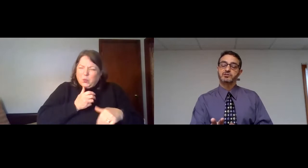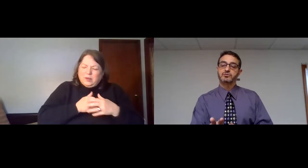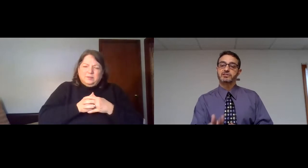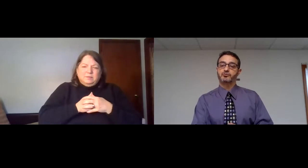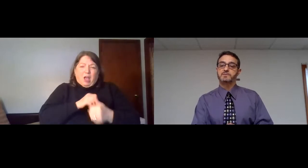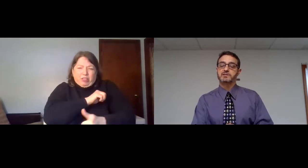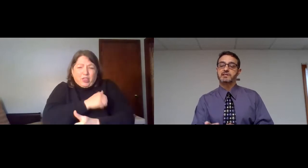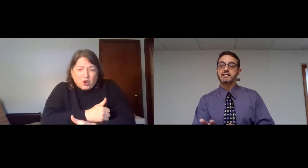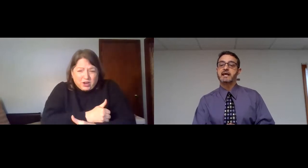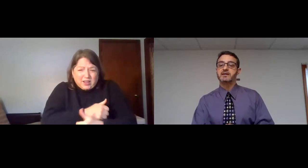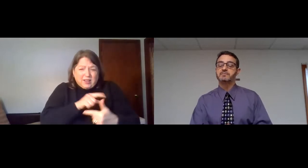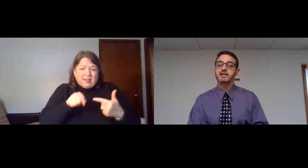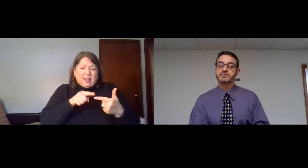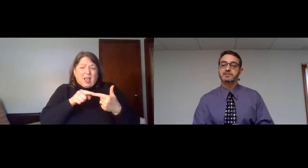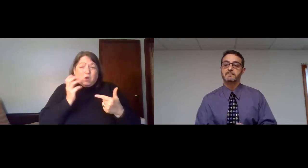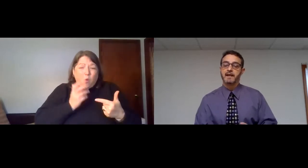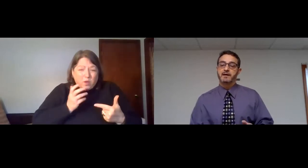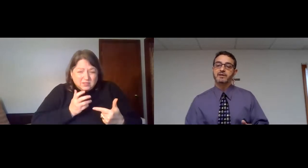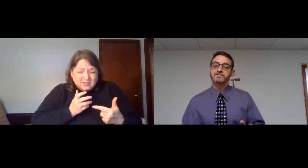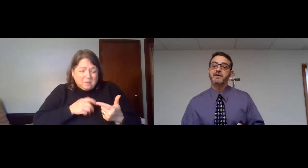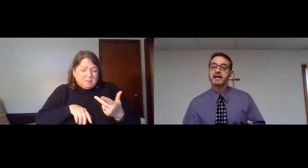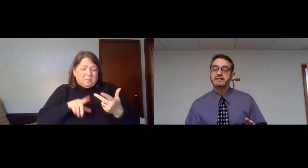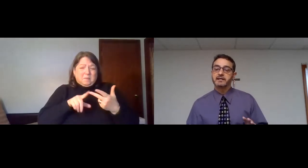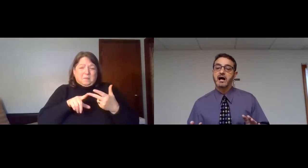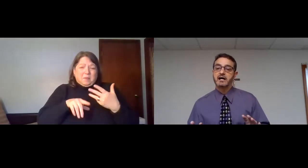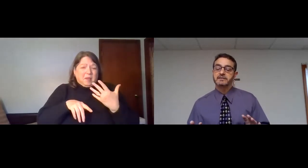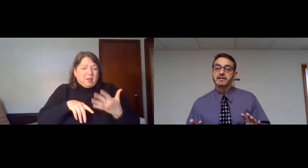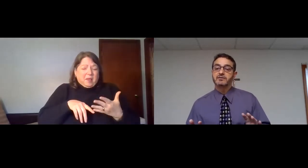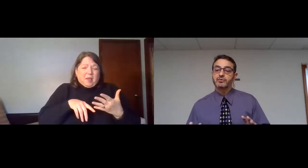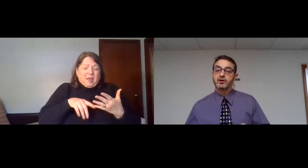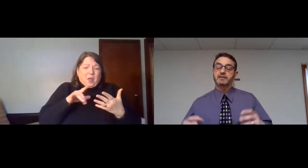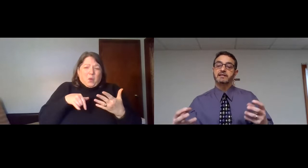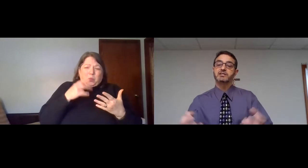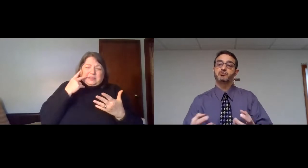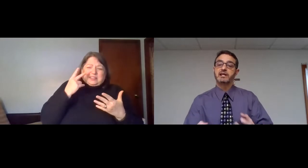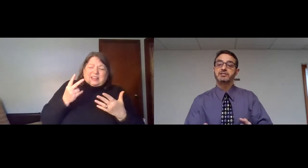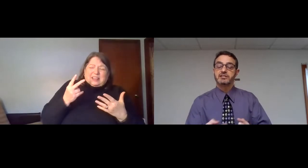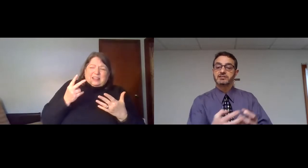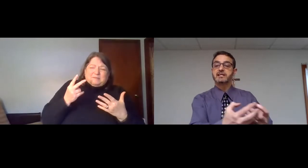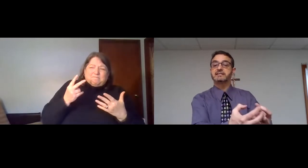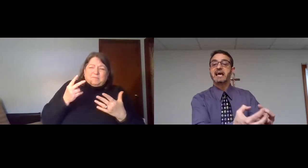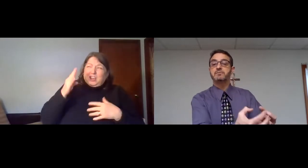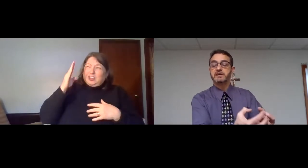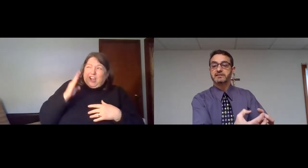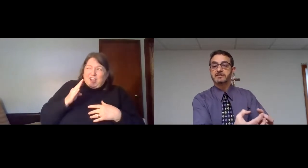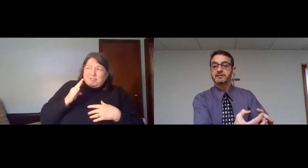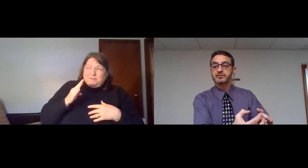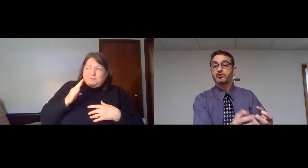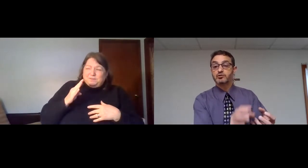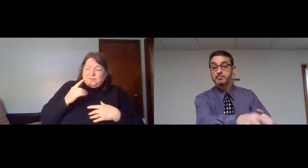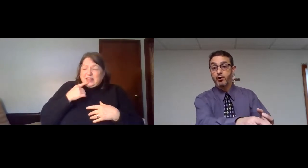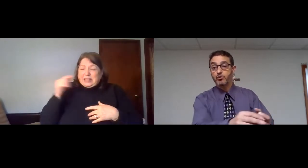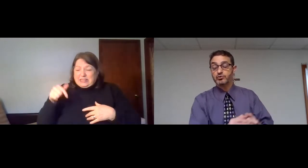in the first two descriptions that Nahum gives us, we find God in regard to his relation to his enemies,